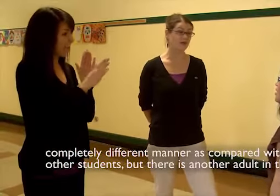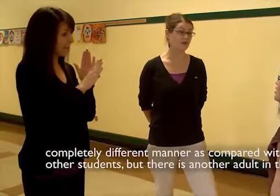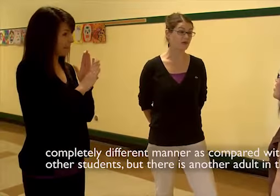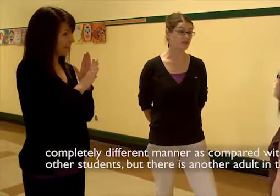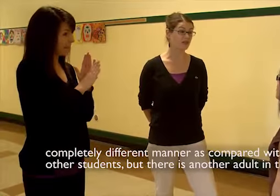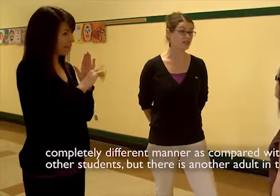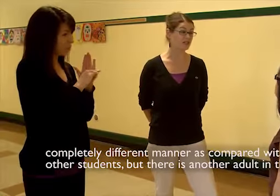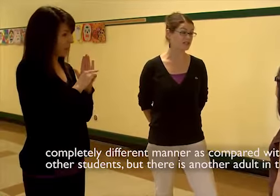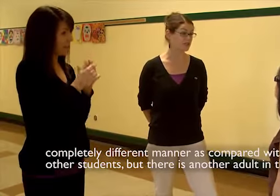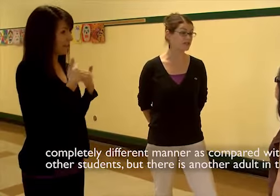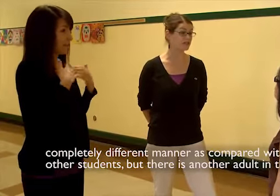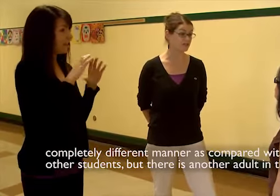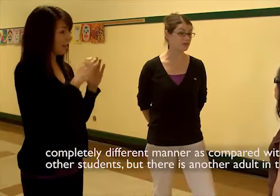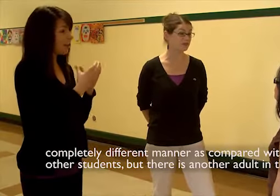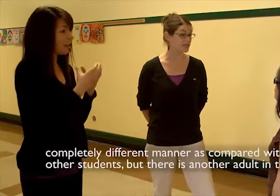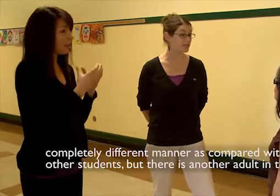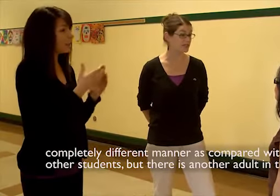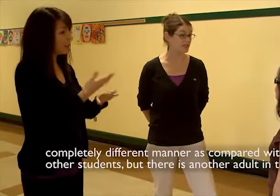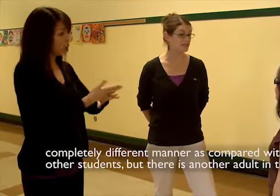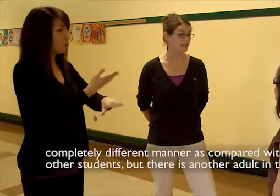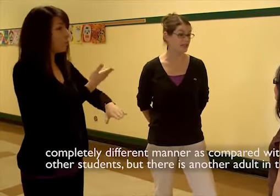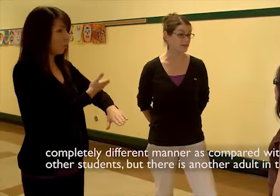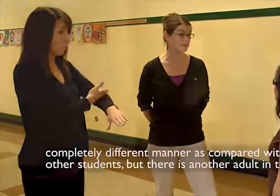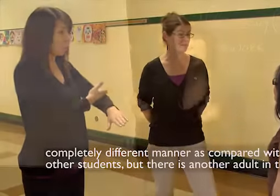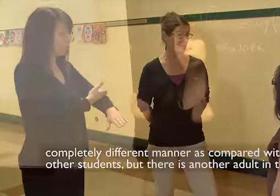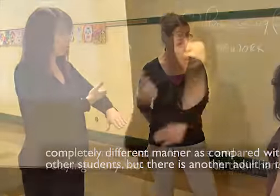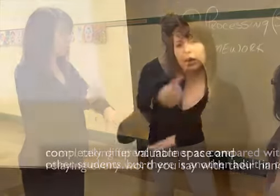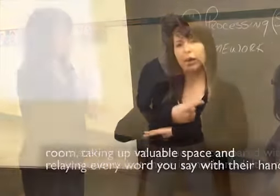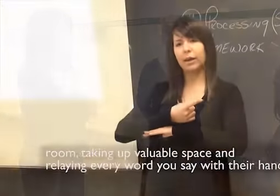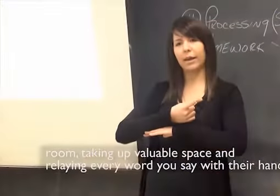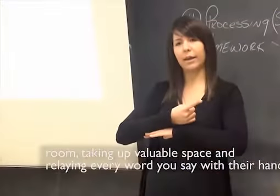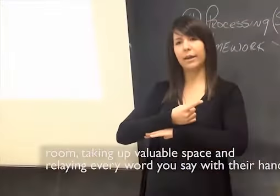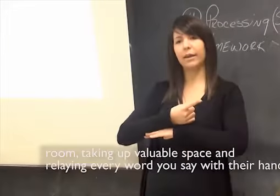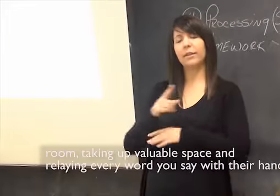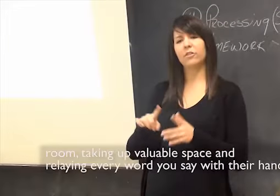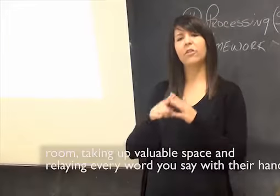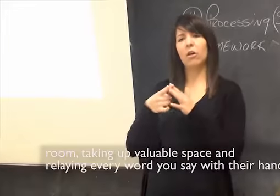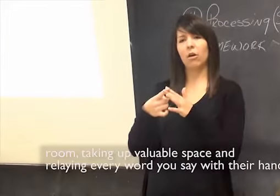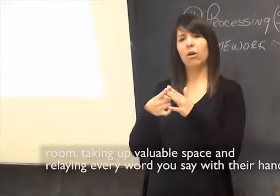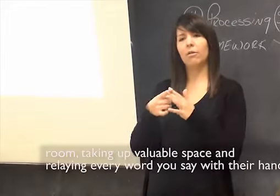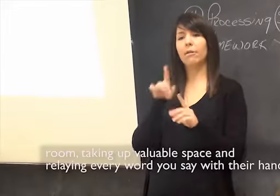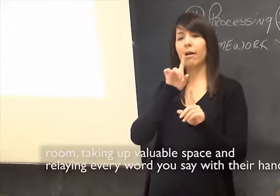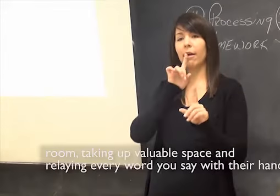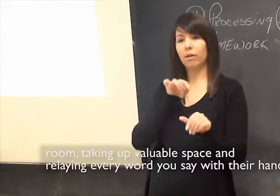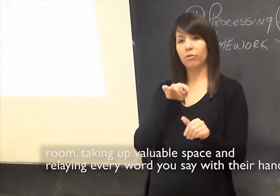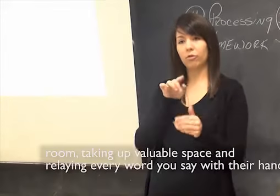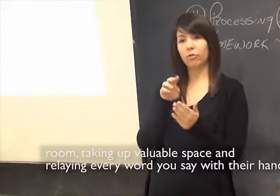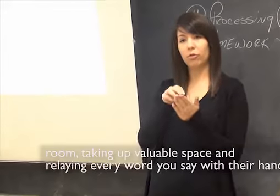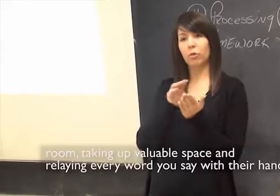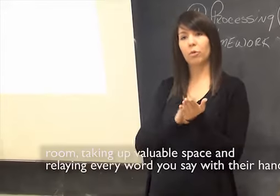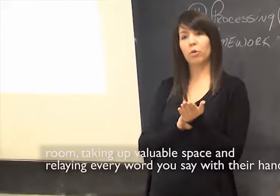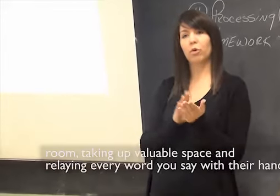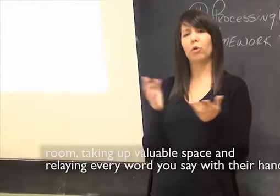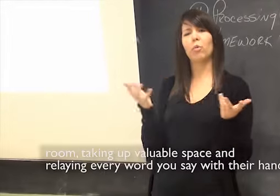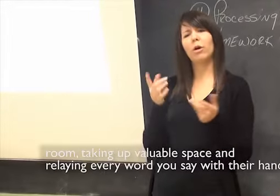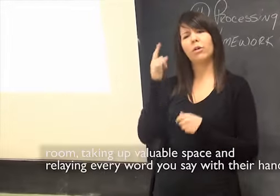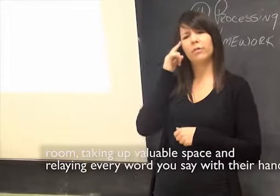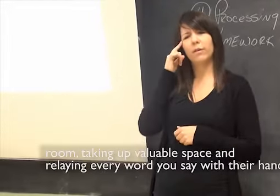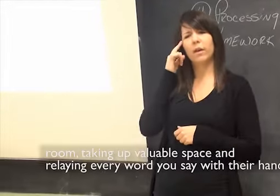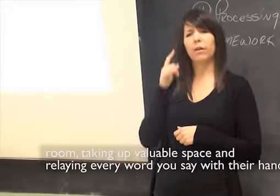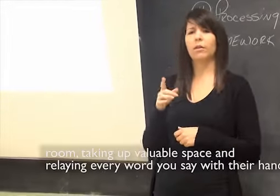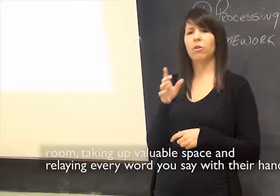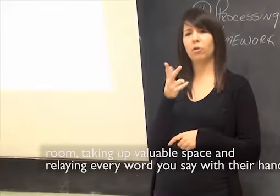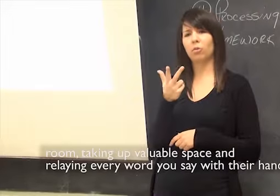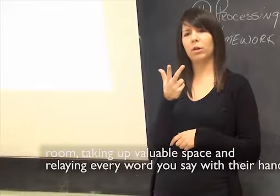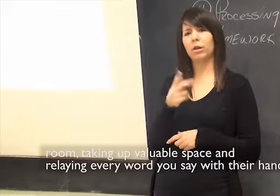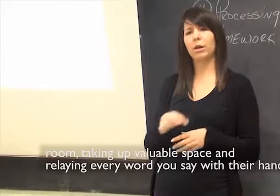manner as compared with the other students, but there's another adult in the room taking up valuable space and relaying every